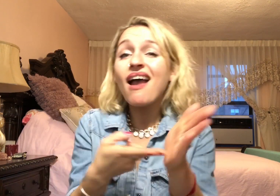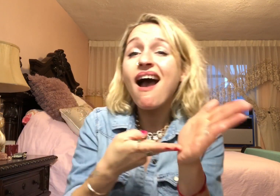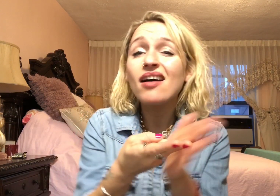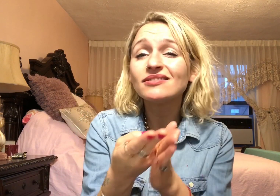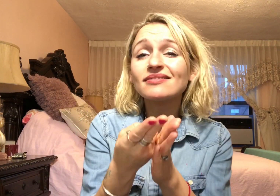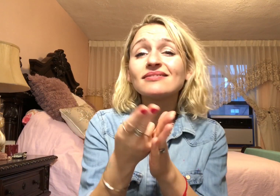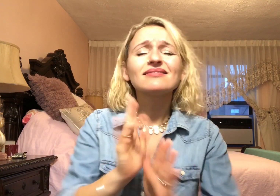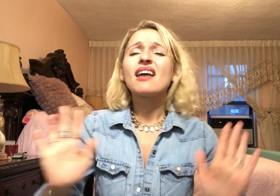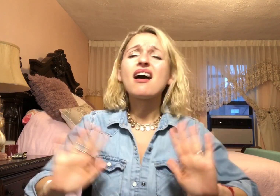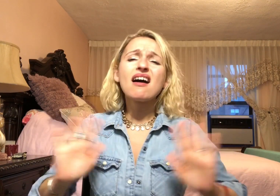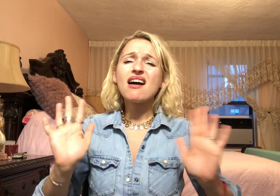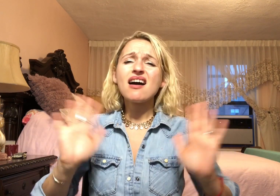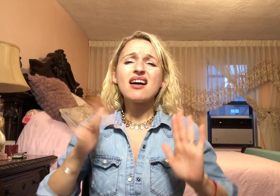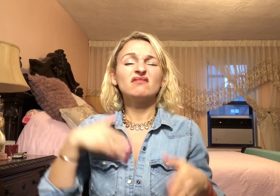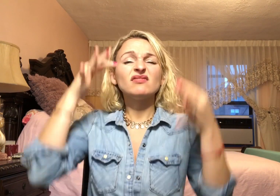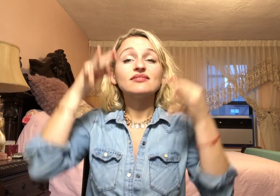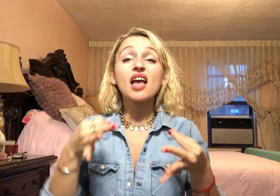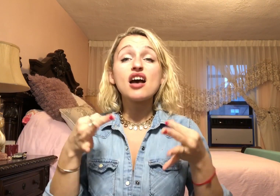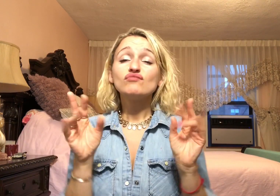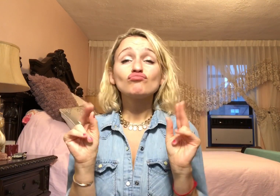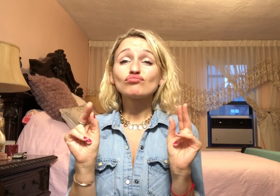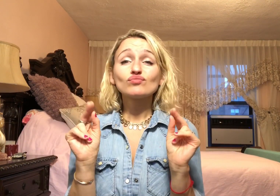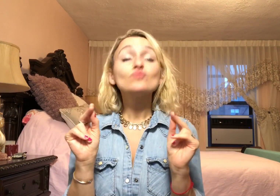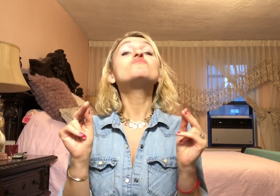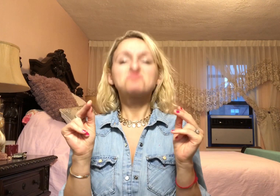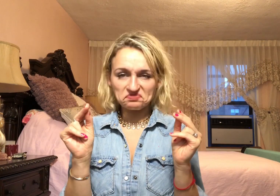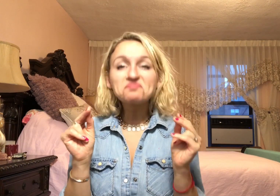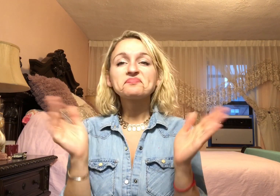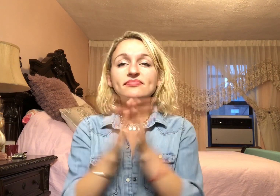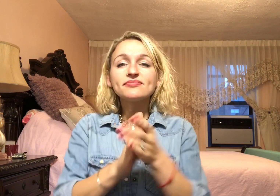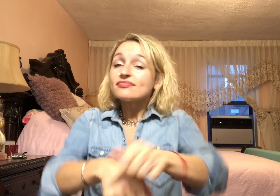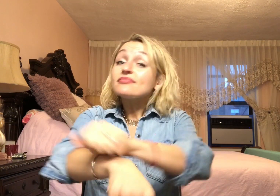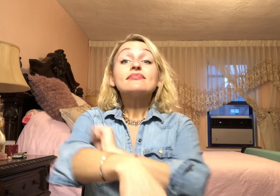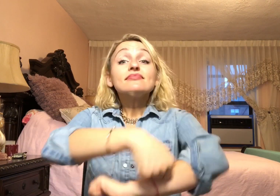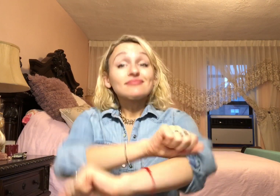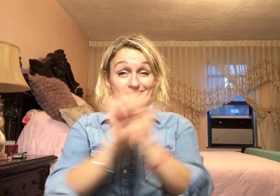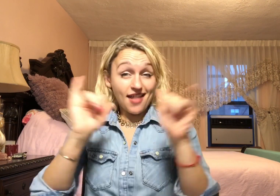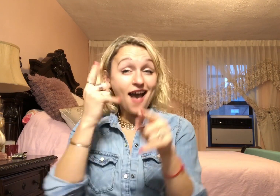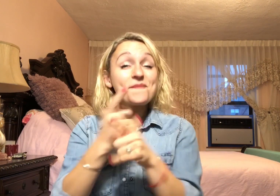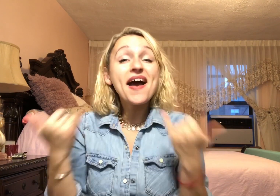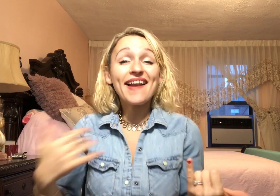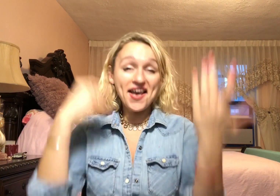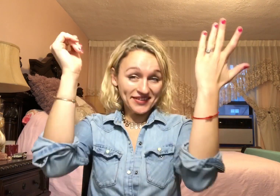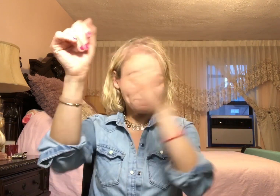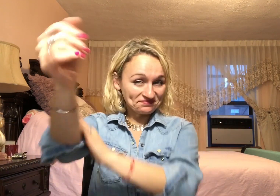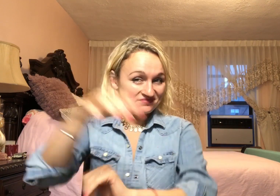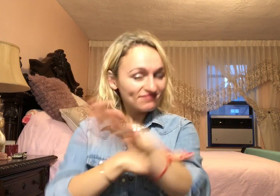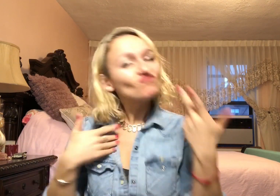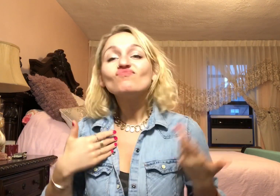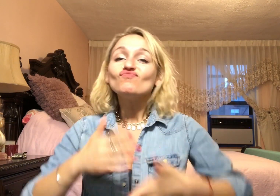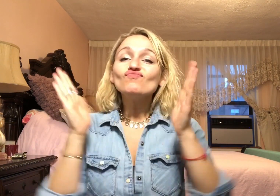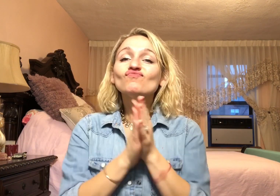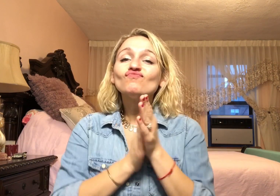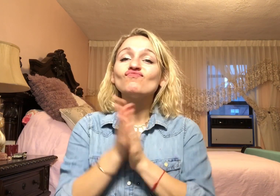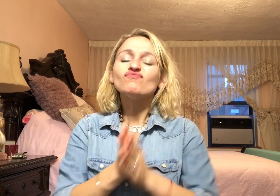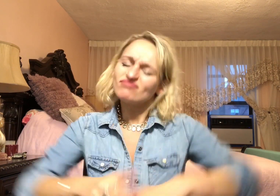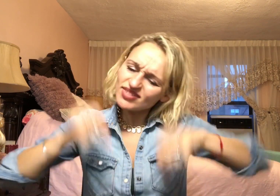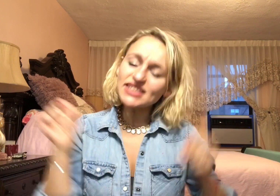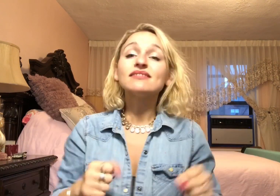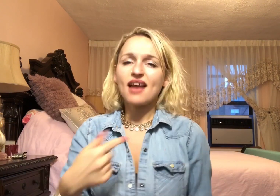dishonest. I didn't want that. So here I am, ready, motivated, and committed to do it.